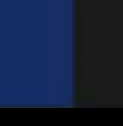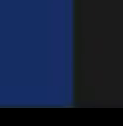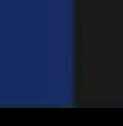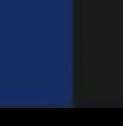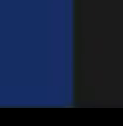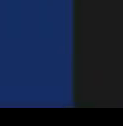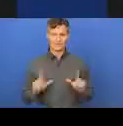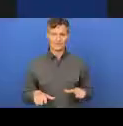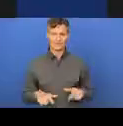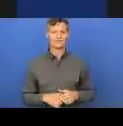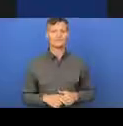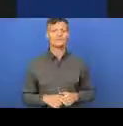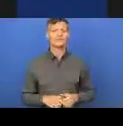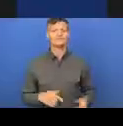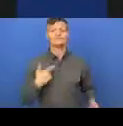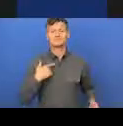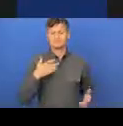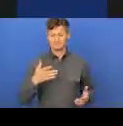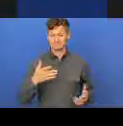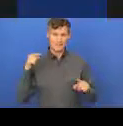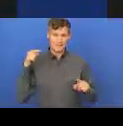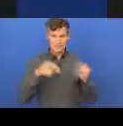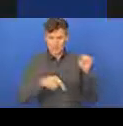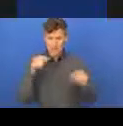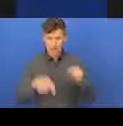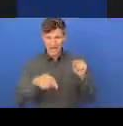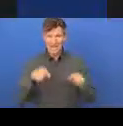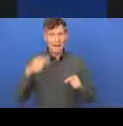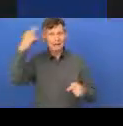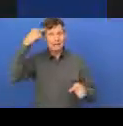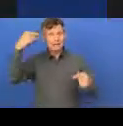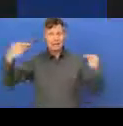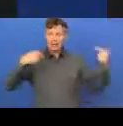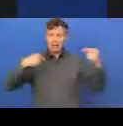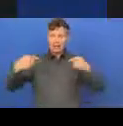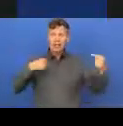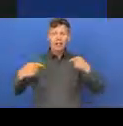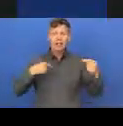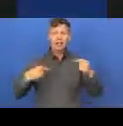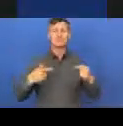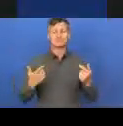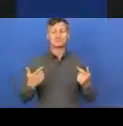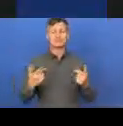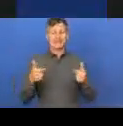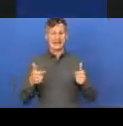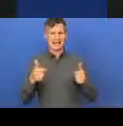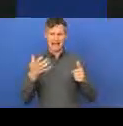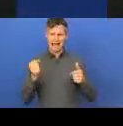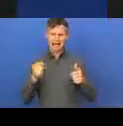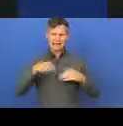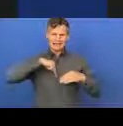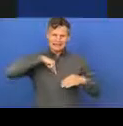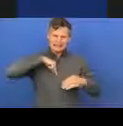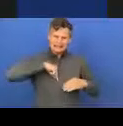as physical bullying, and in many cases it has a deeper